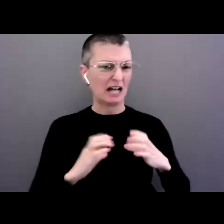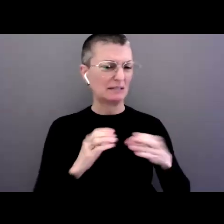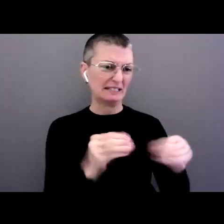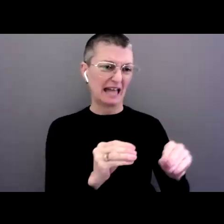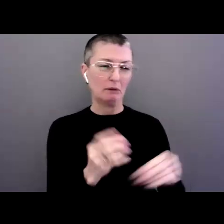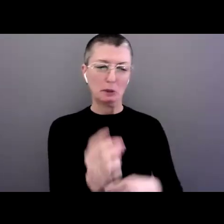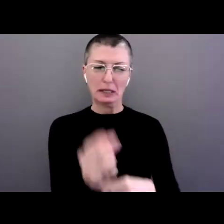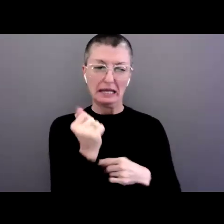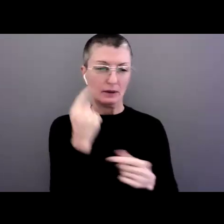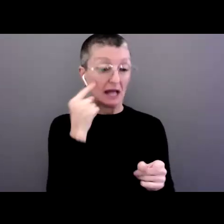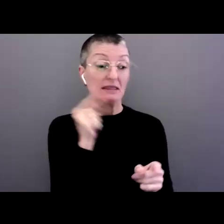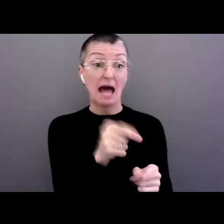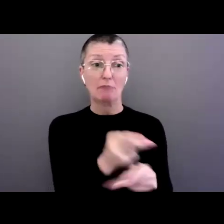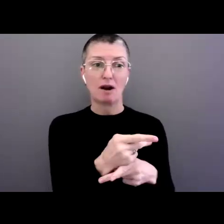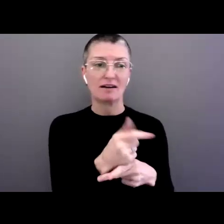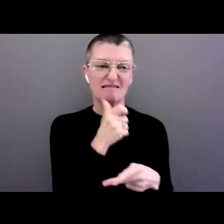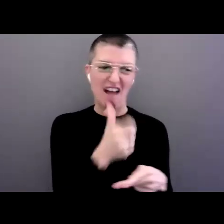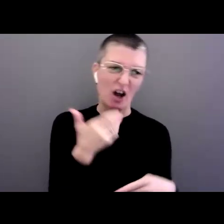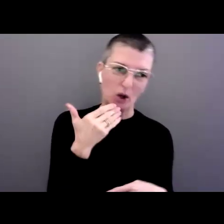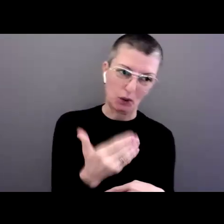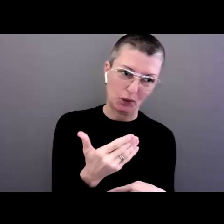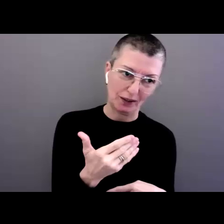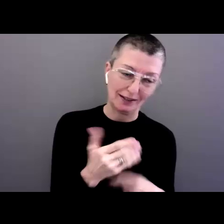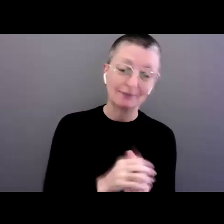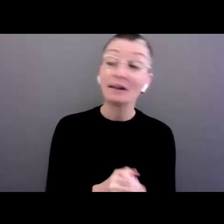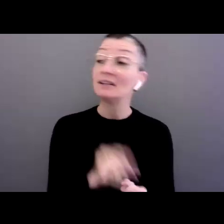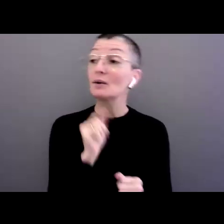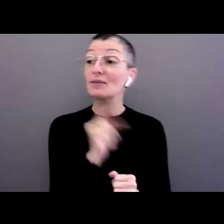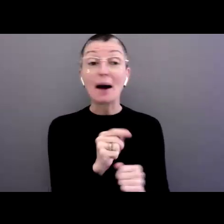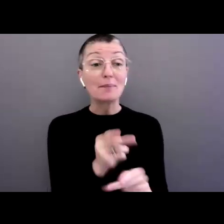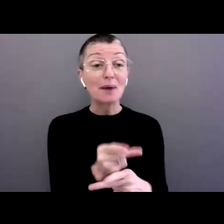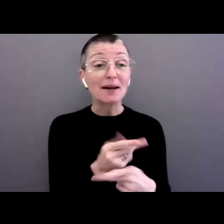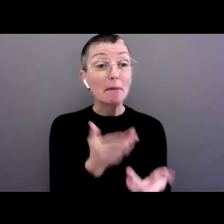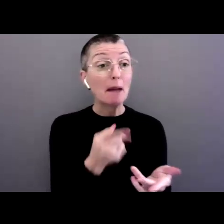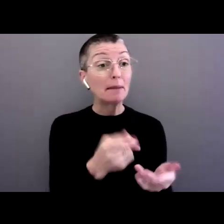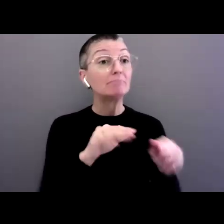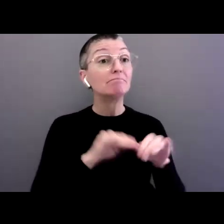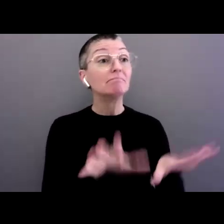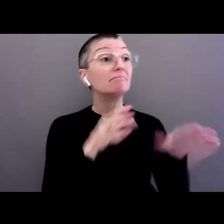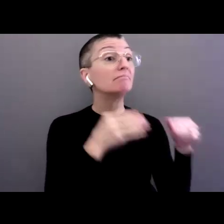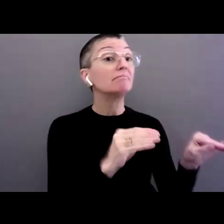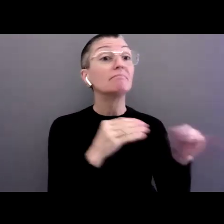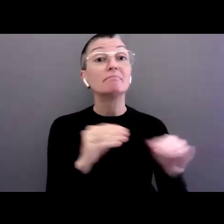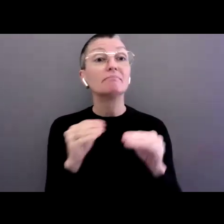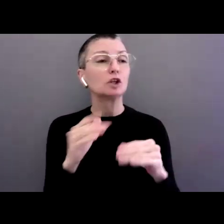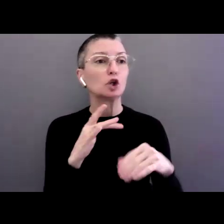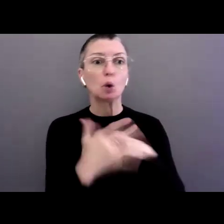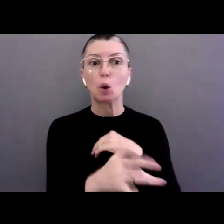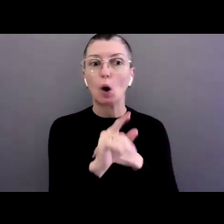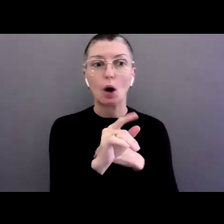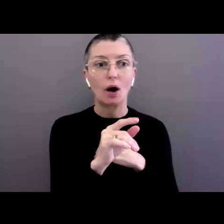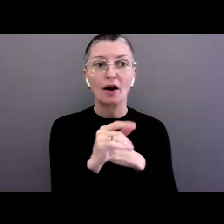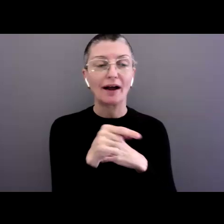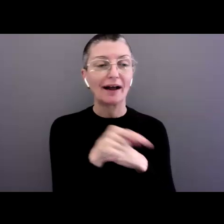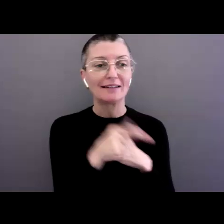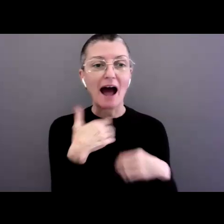that product is not good. And what has happened is this product has probably gone to the market and to the masses way too soon, and it didn't take